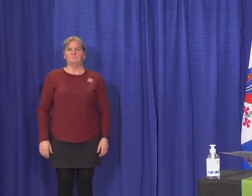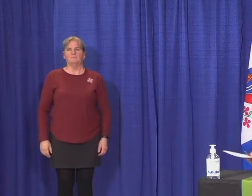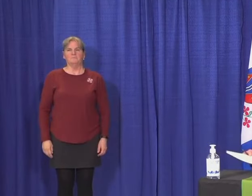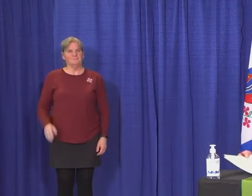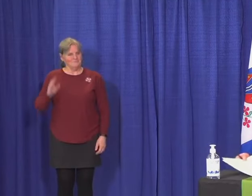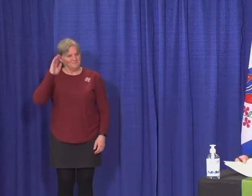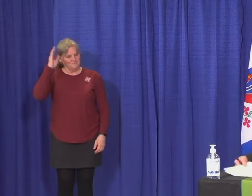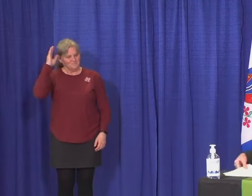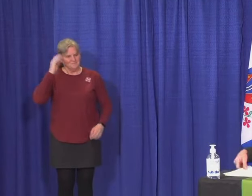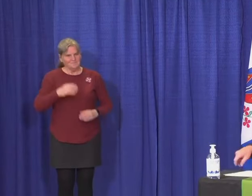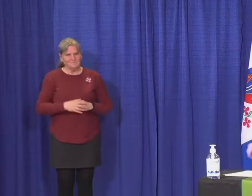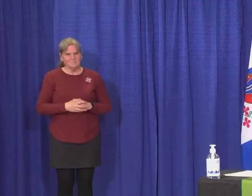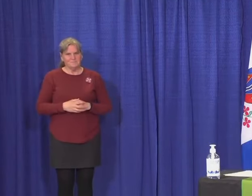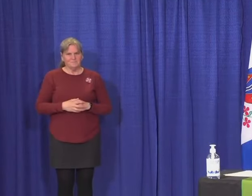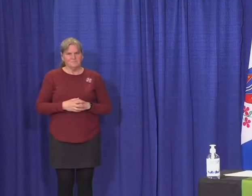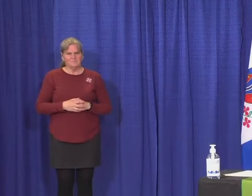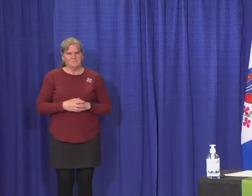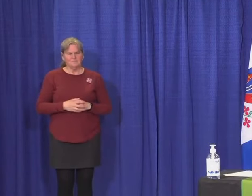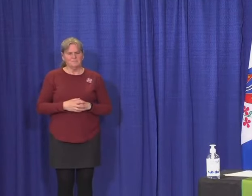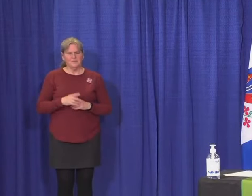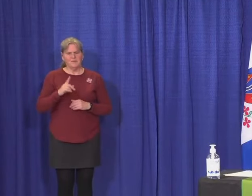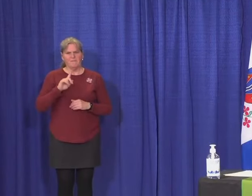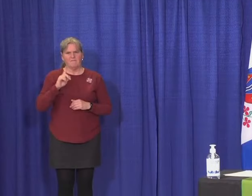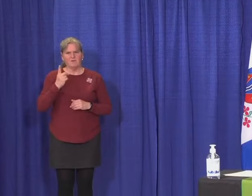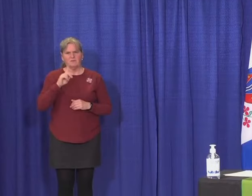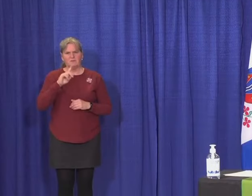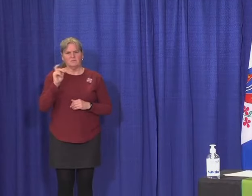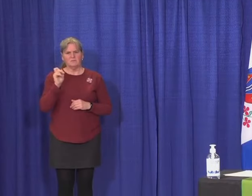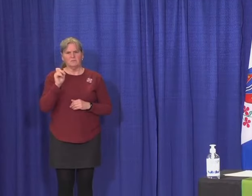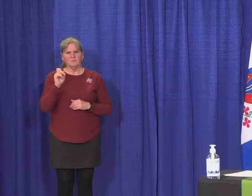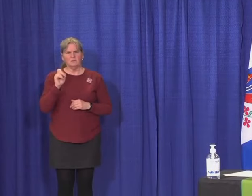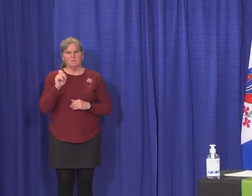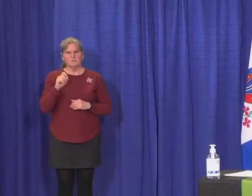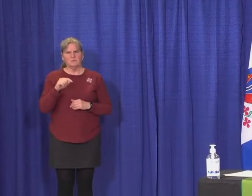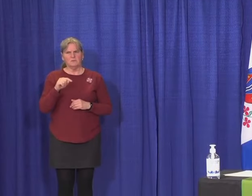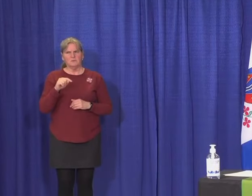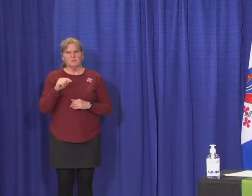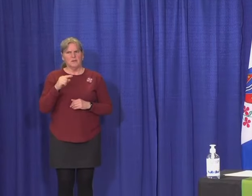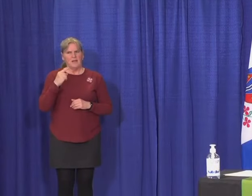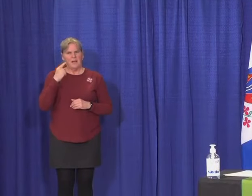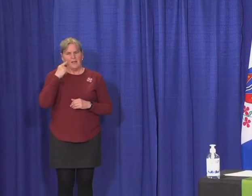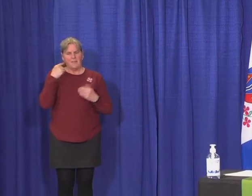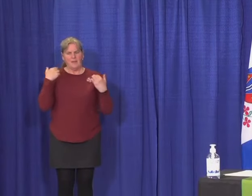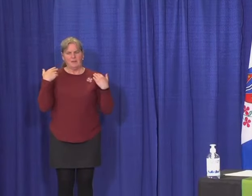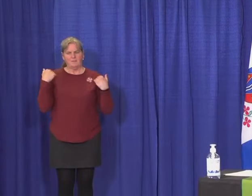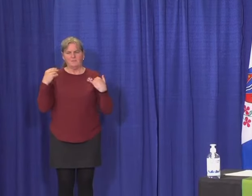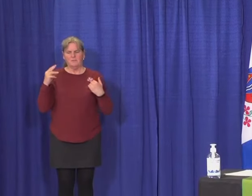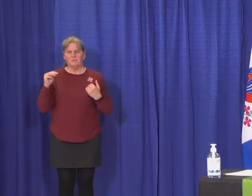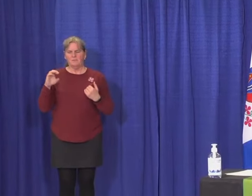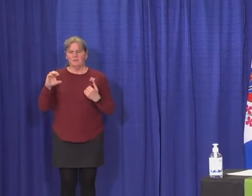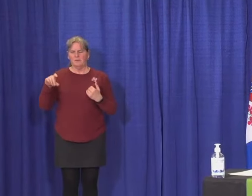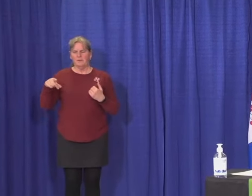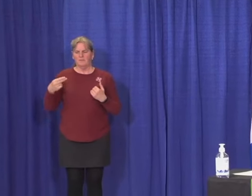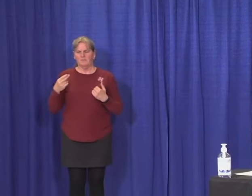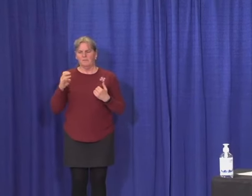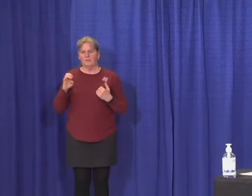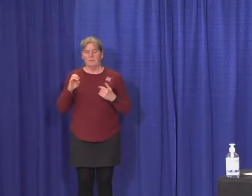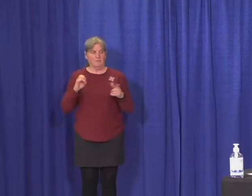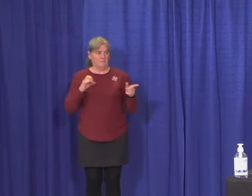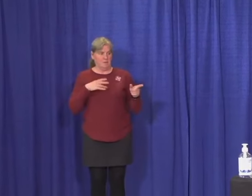Hello. My first question, I think, would be for Minister McPhee, but of course, Dr. Hanley, jump